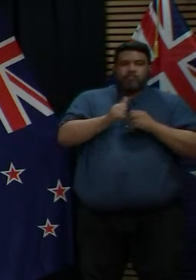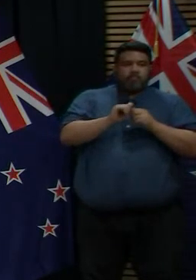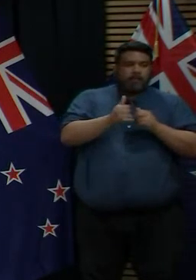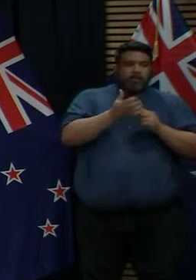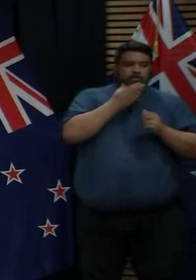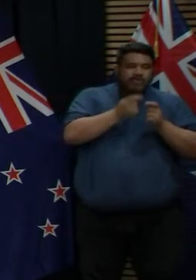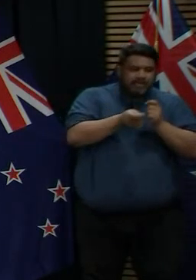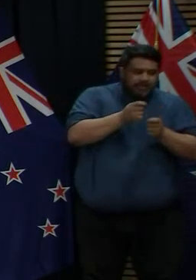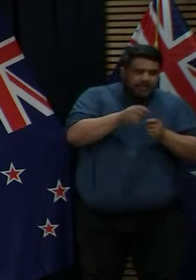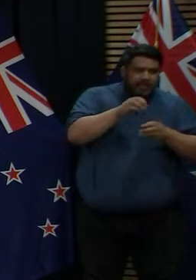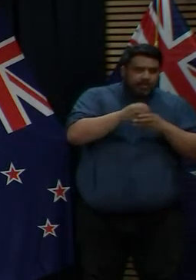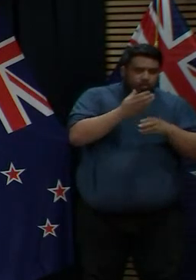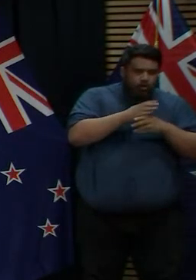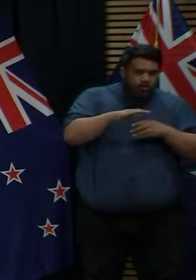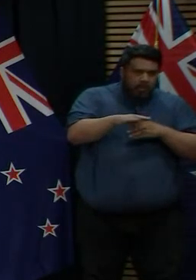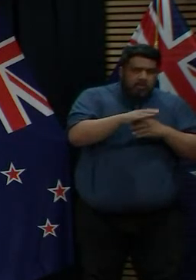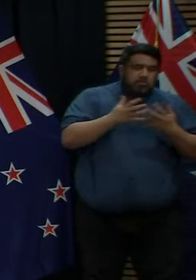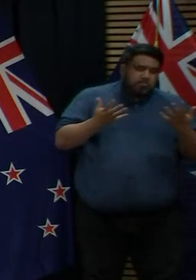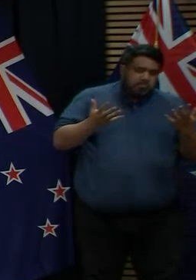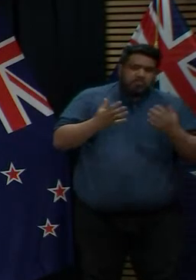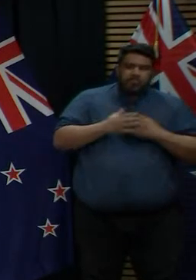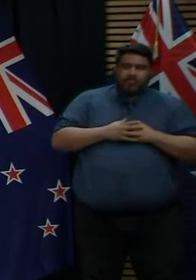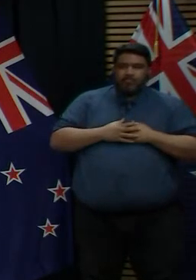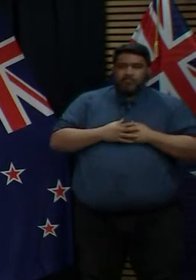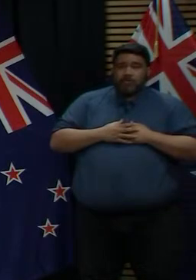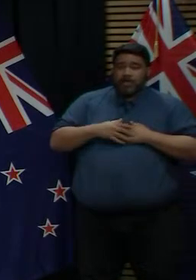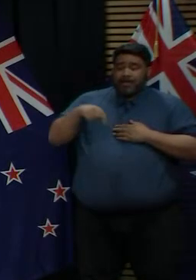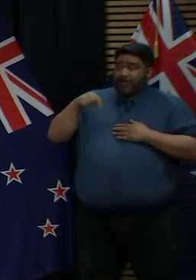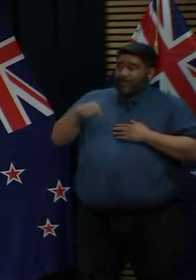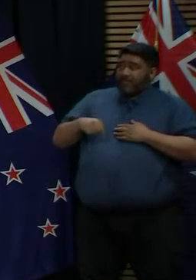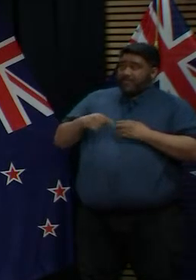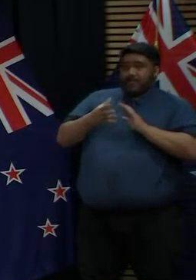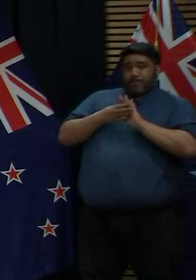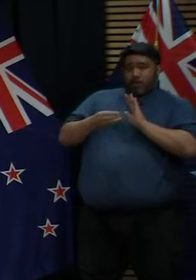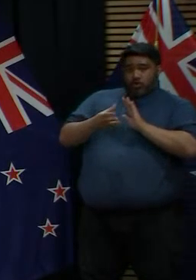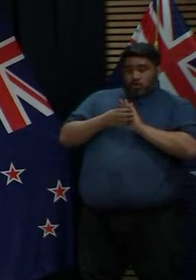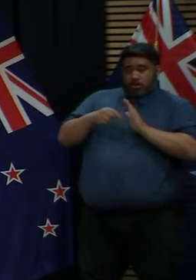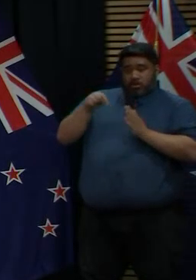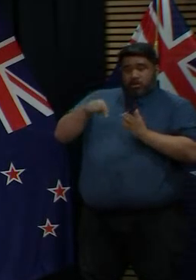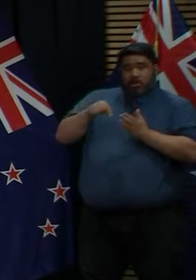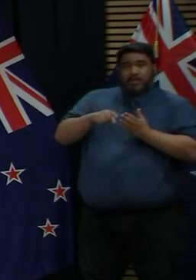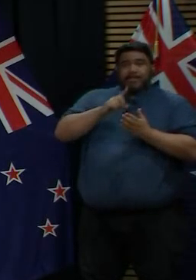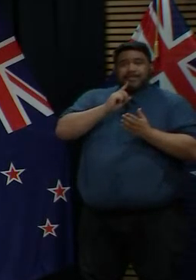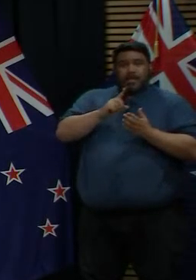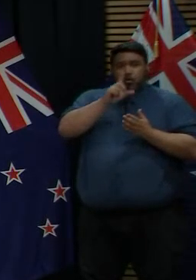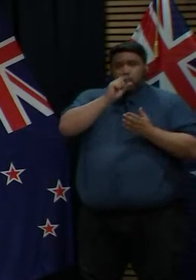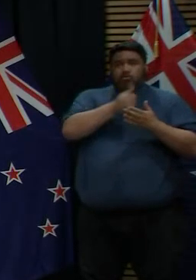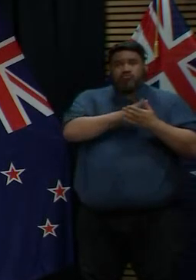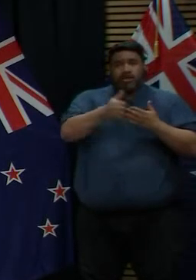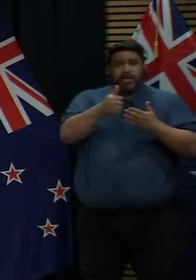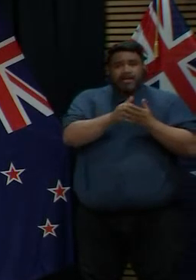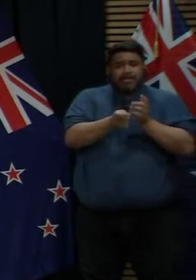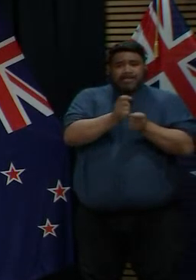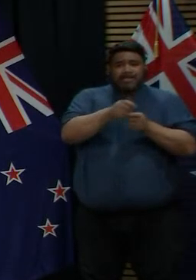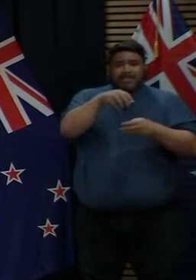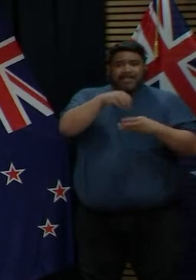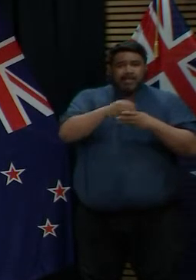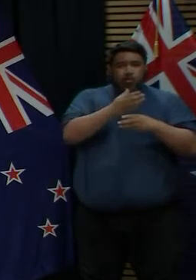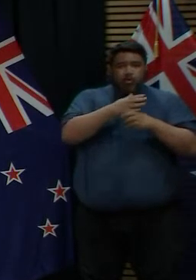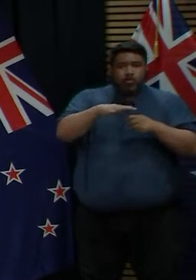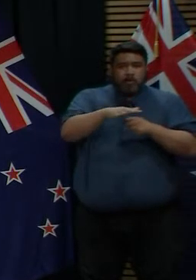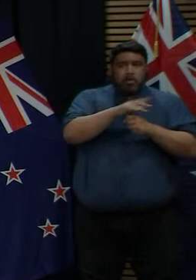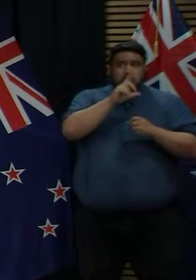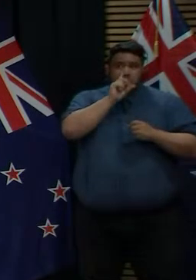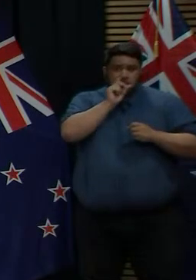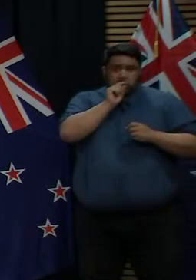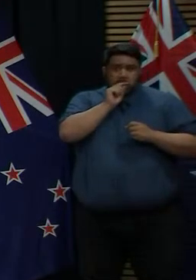you see here the modelling looks at, in some places, using more regular testing as part of a toolkit as well. So I